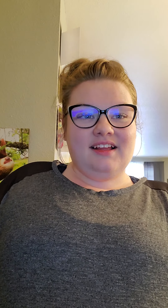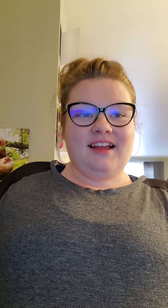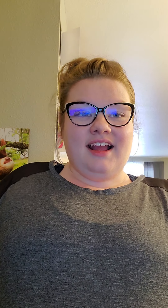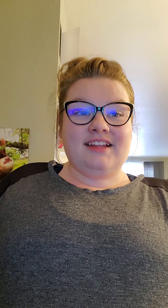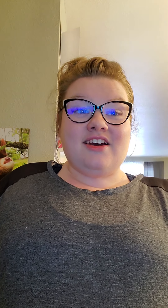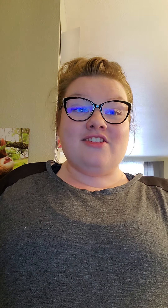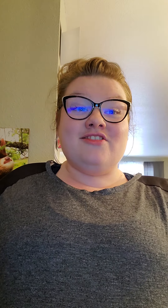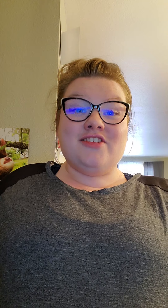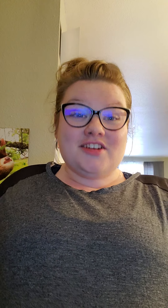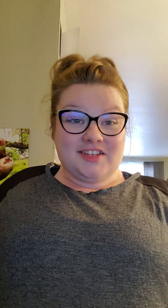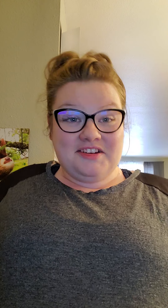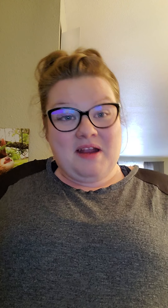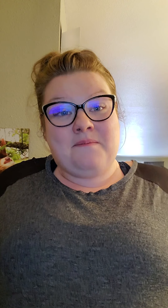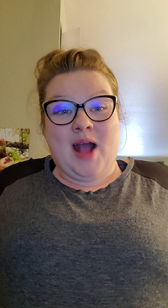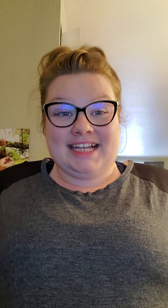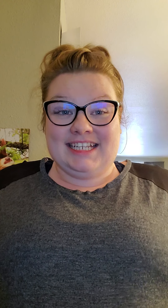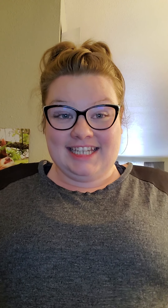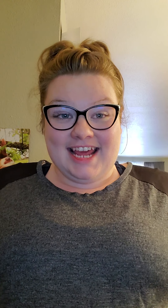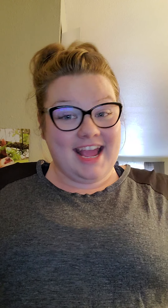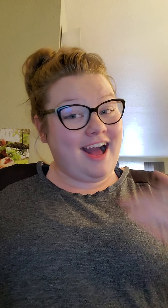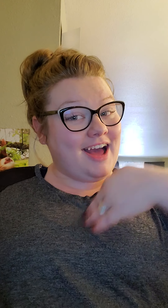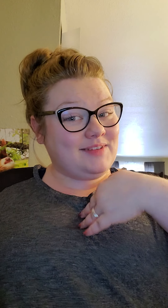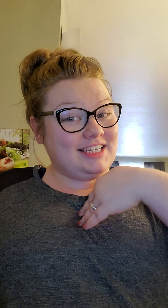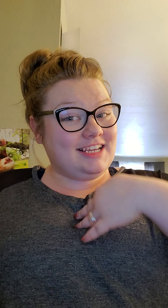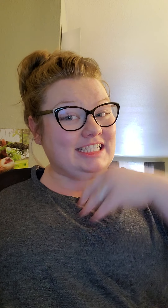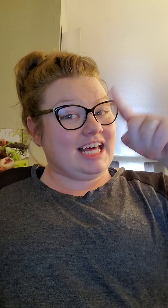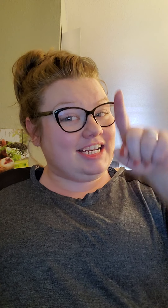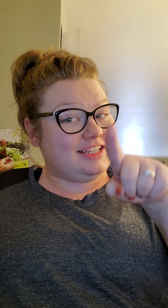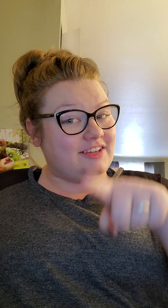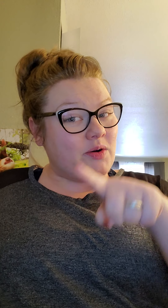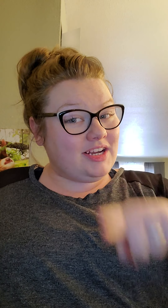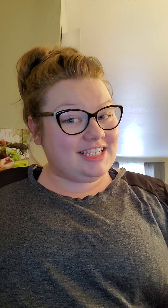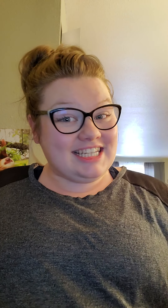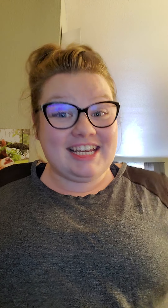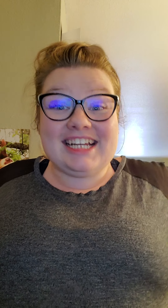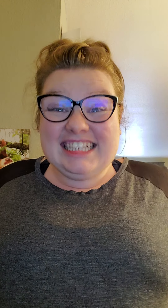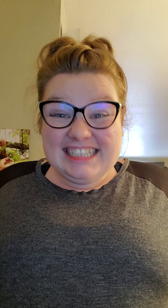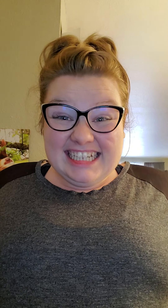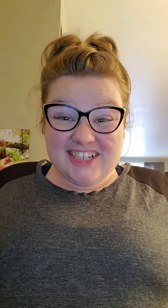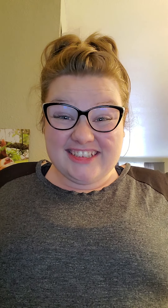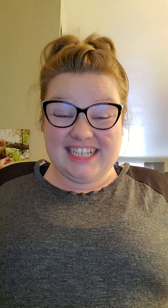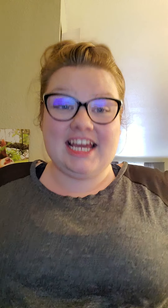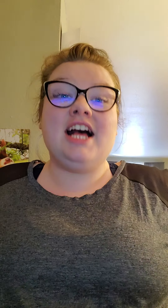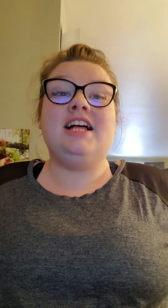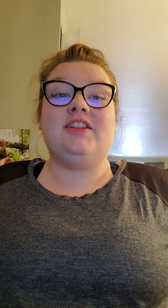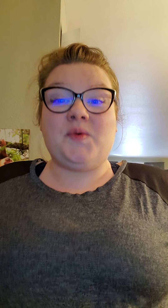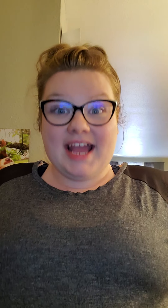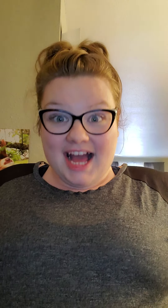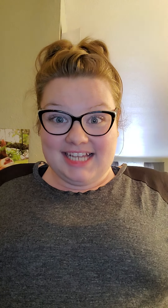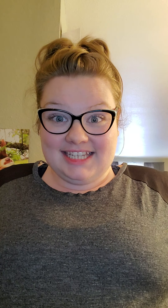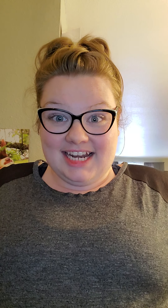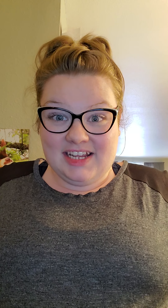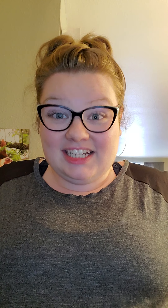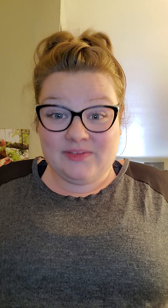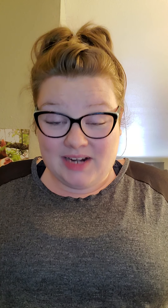And our nursery rhyme practice today. I'm going to say a line and then you're going to say it clearly the way I said it. When